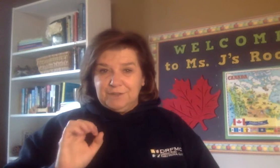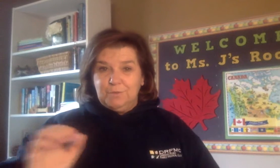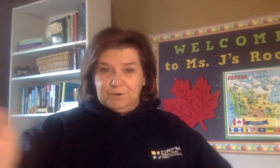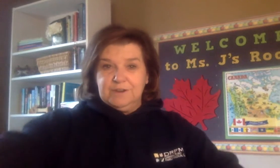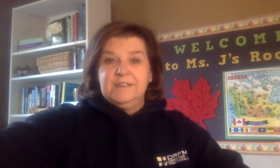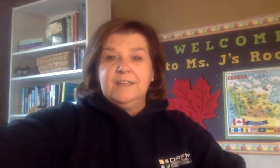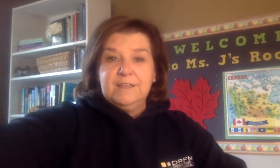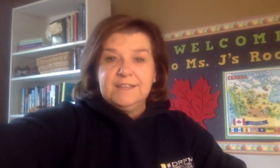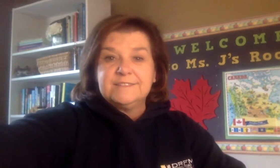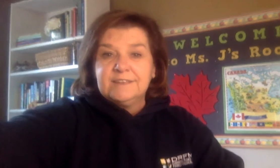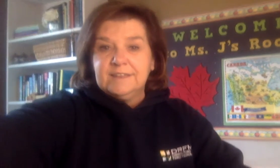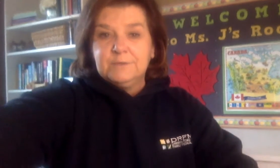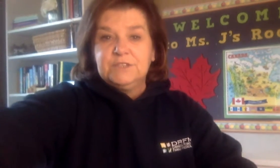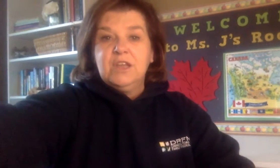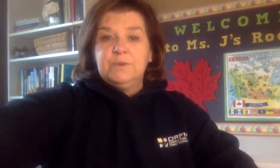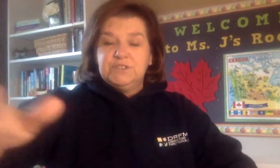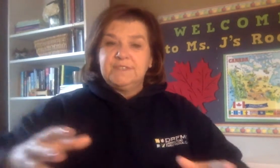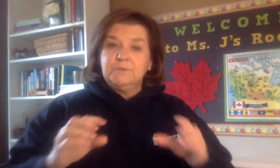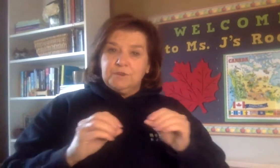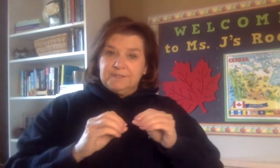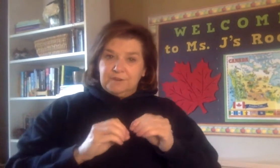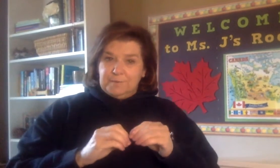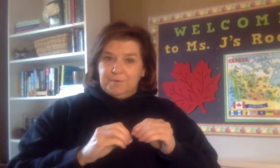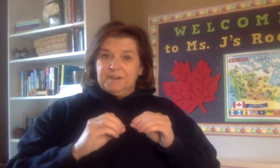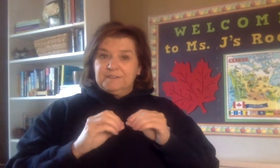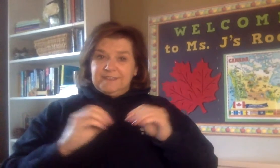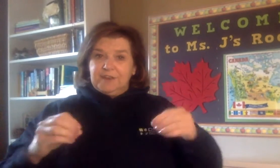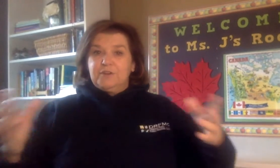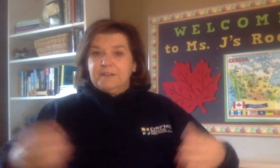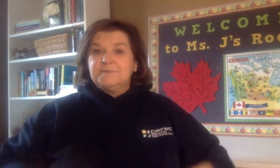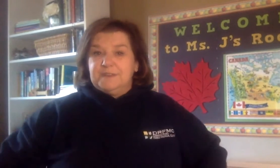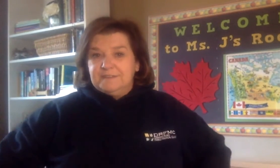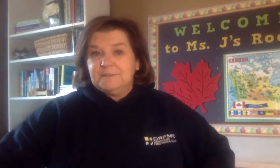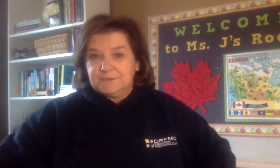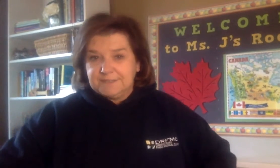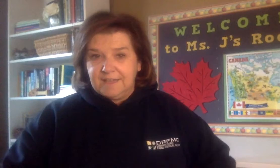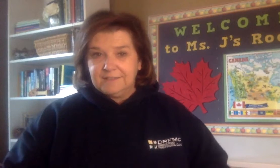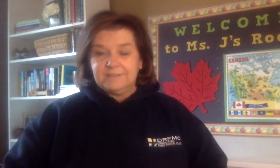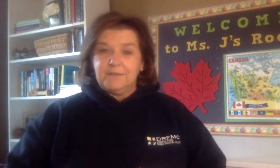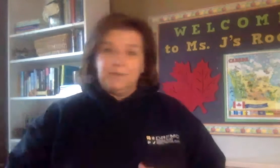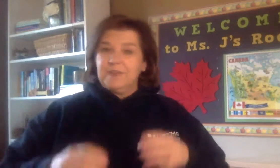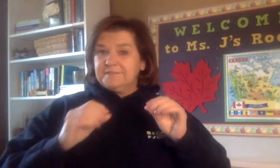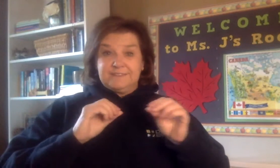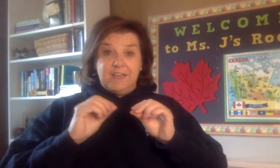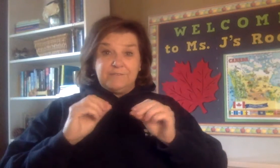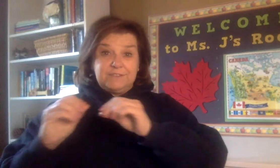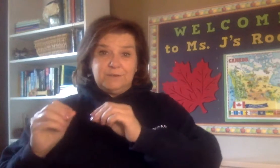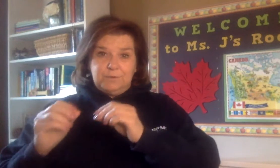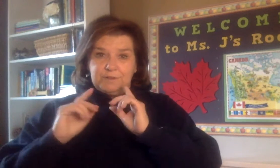single word in sign language. We just say the words that are important to get across what it is that we're saying. Say we don't have to say every single word the way